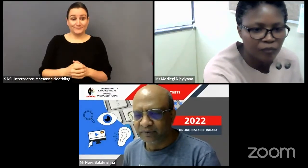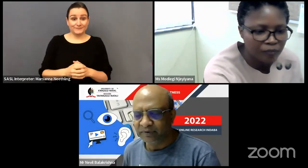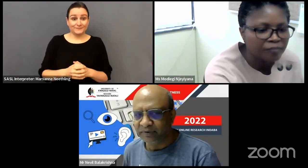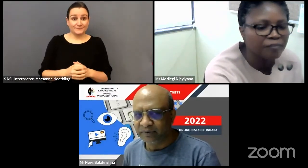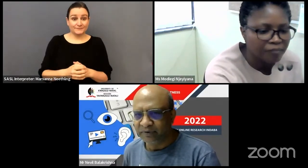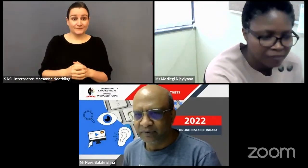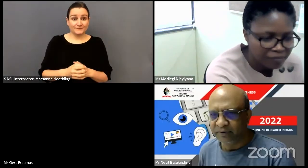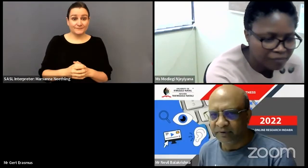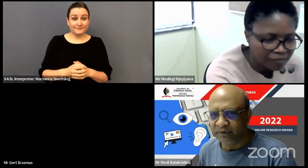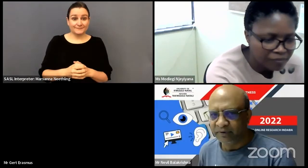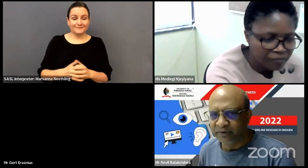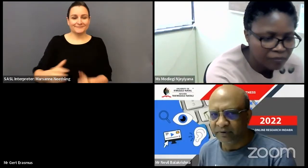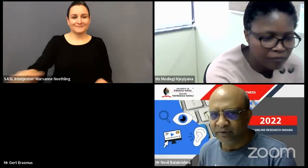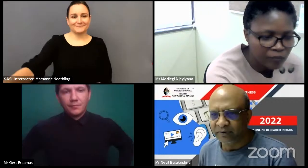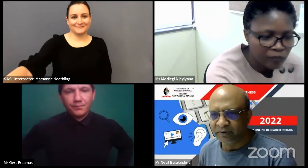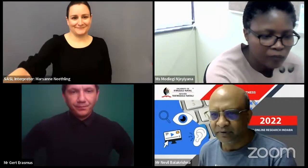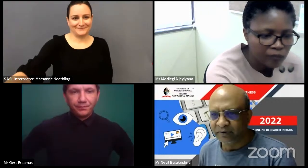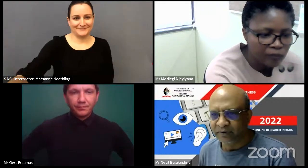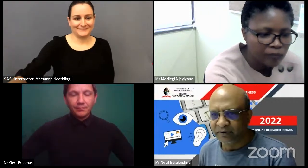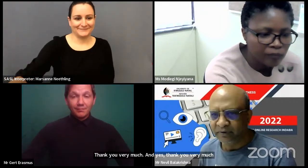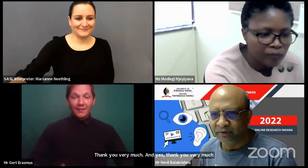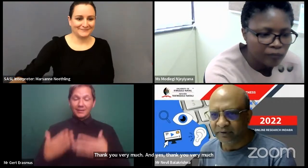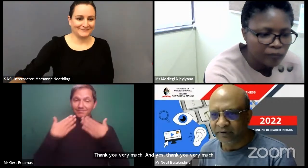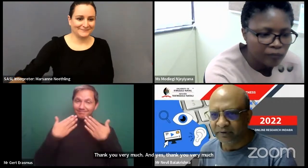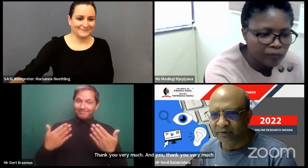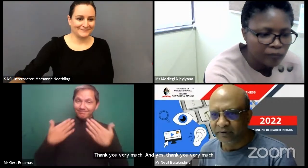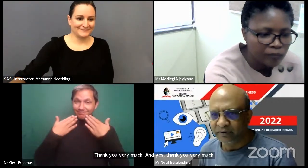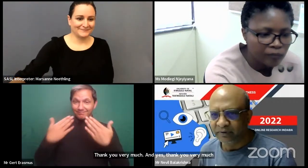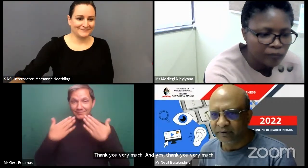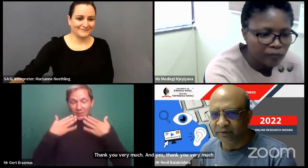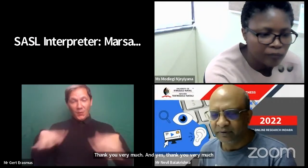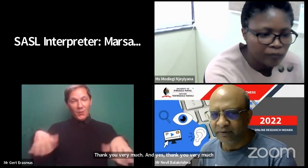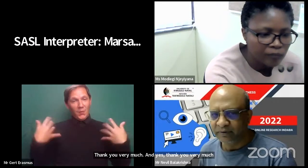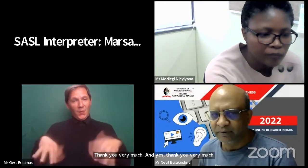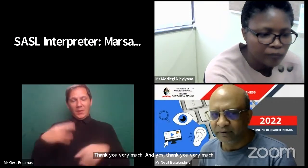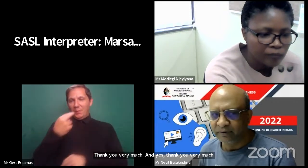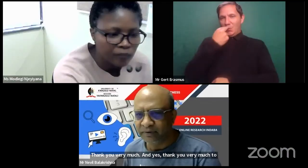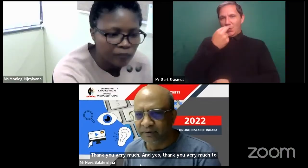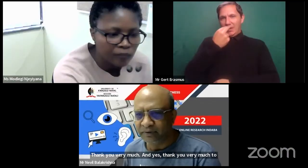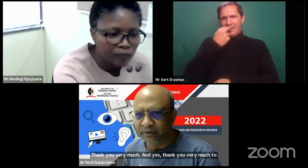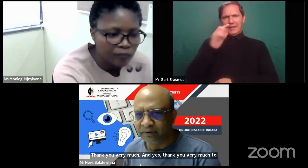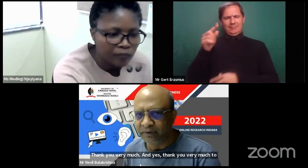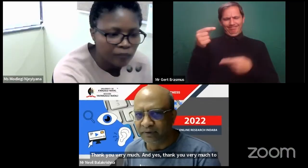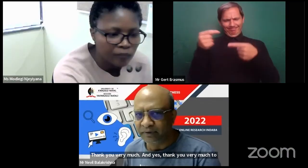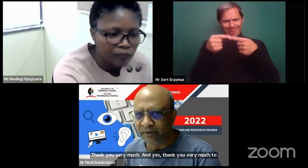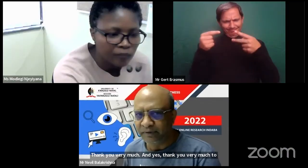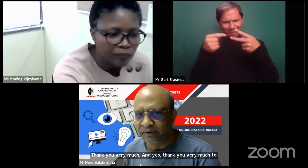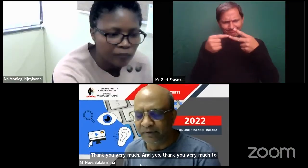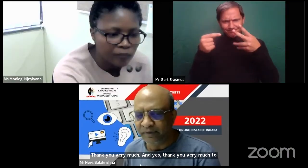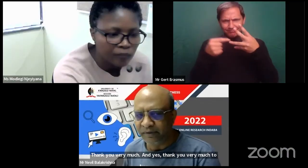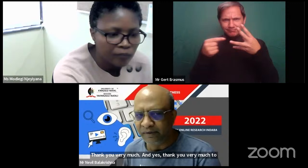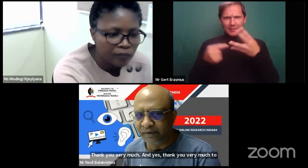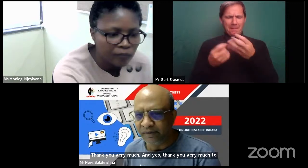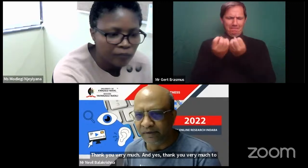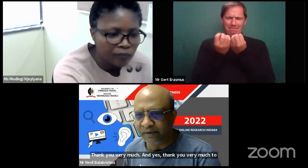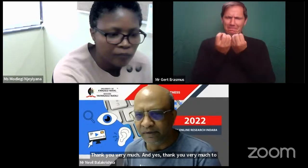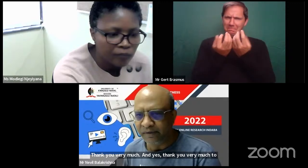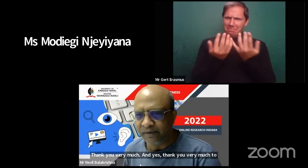Thank you very much. And yes, thank you very much to Modieki for touching on so